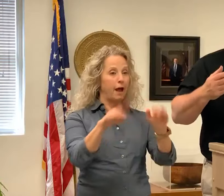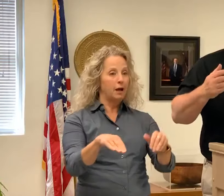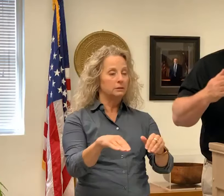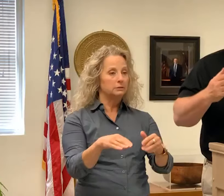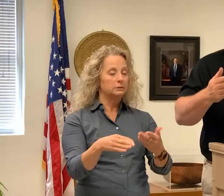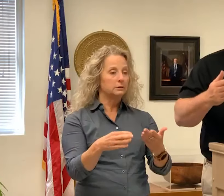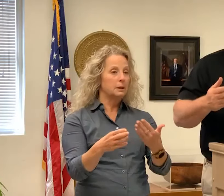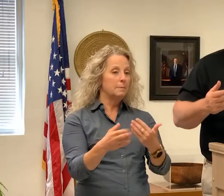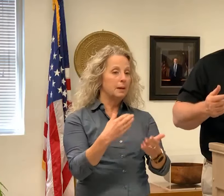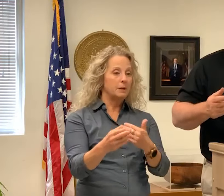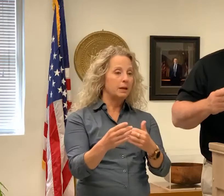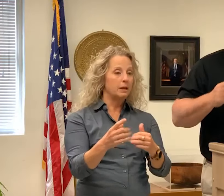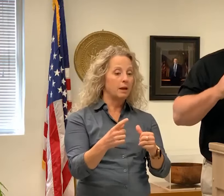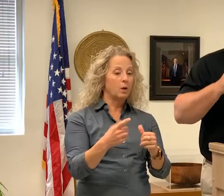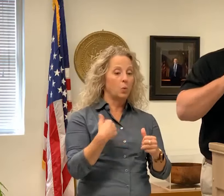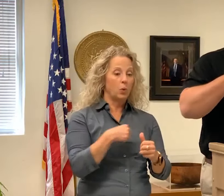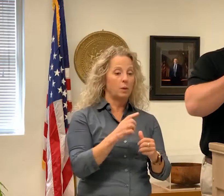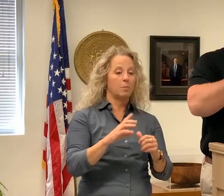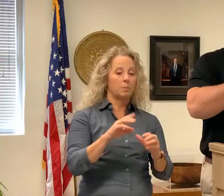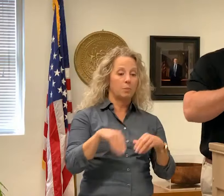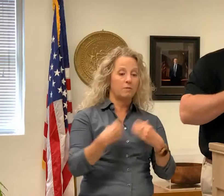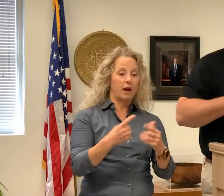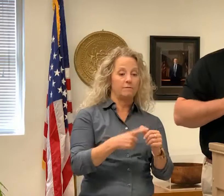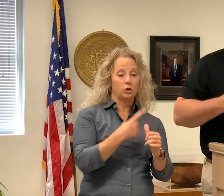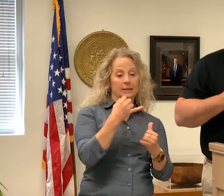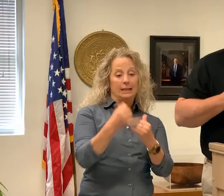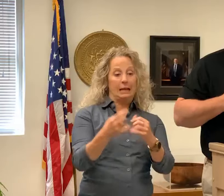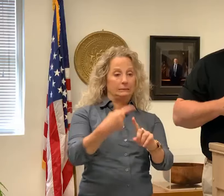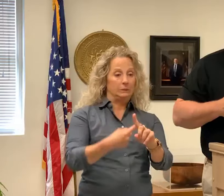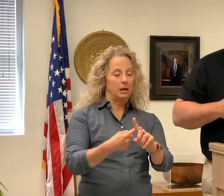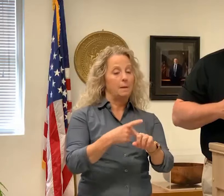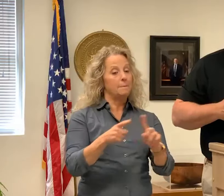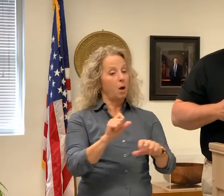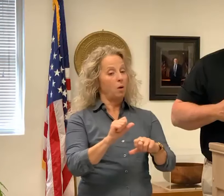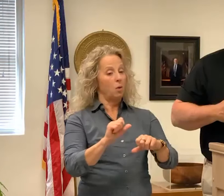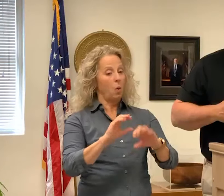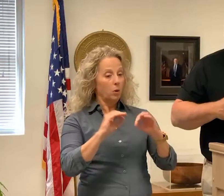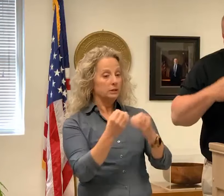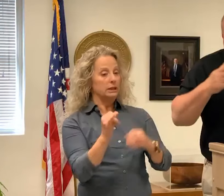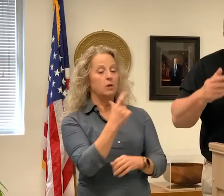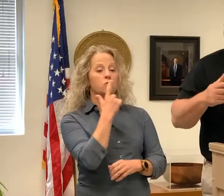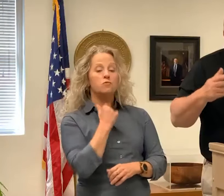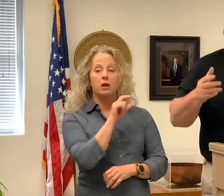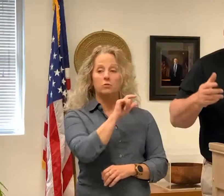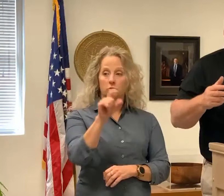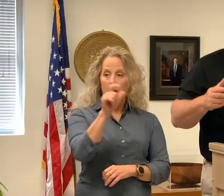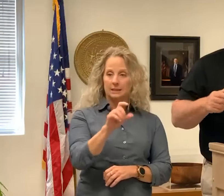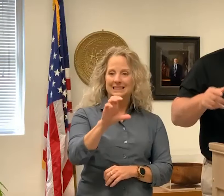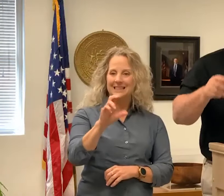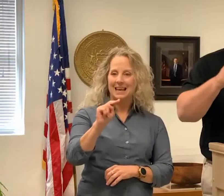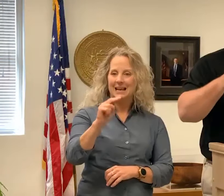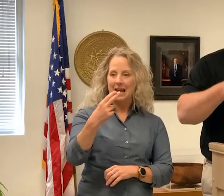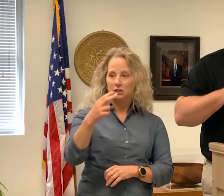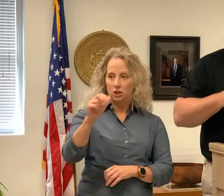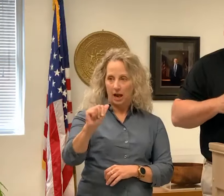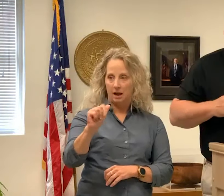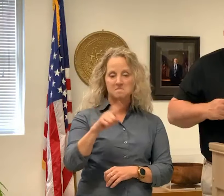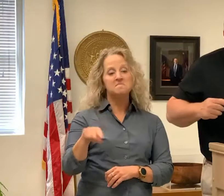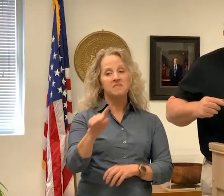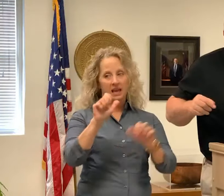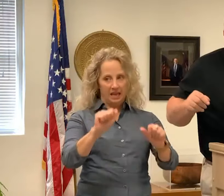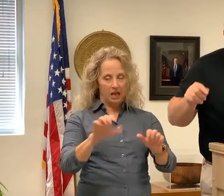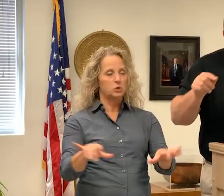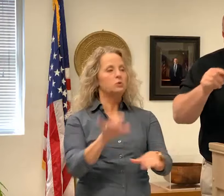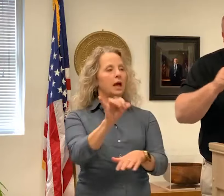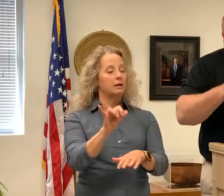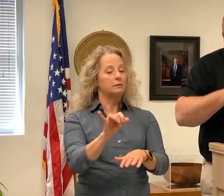provide a first and last month's rent. The good thing is, by working with organizations such as Red Cross and CNHA and some others, they can do that. So we're